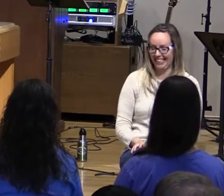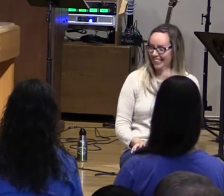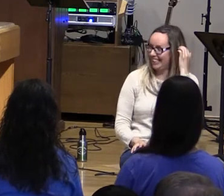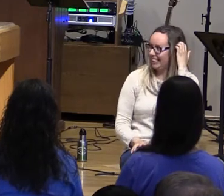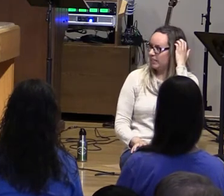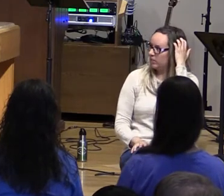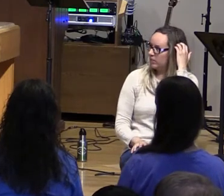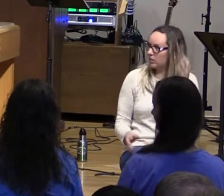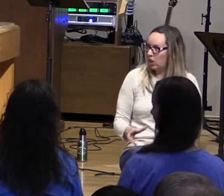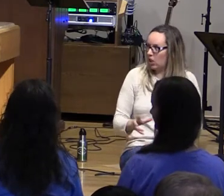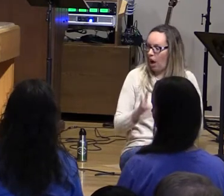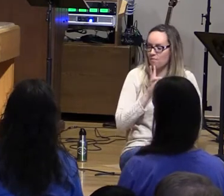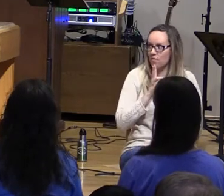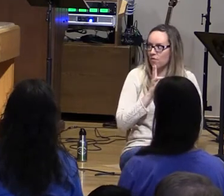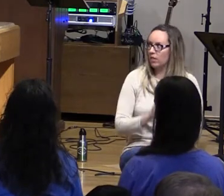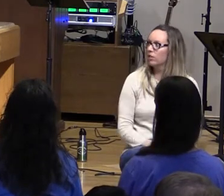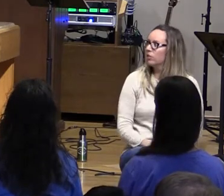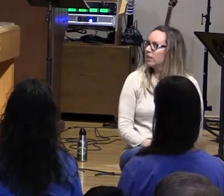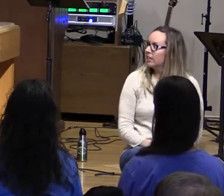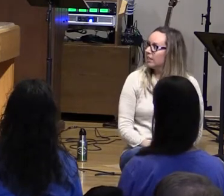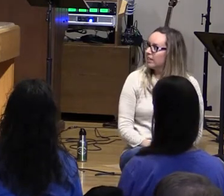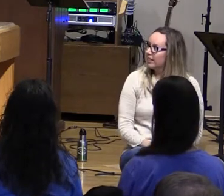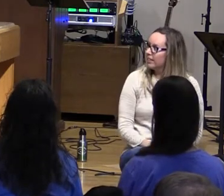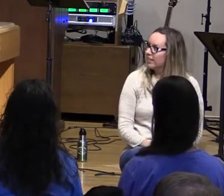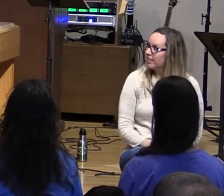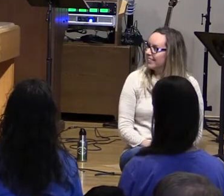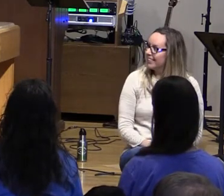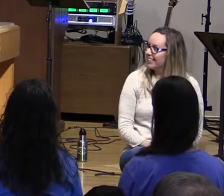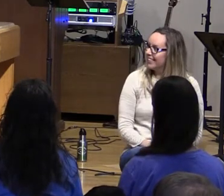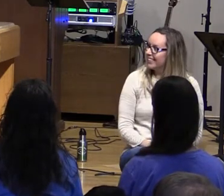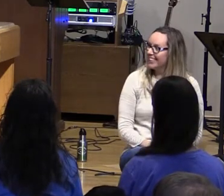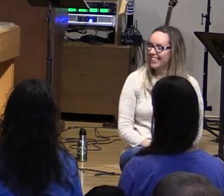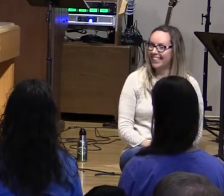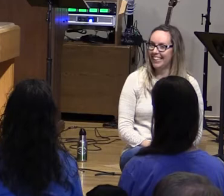It's a lot of water. Kip, I baptize you in the name of the Father